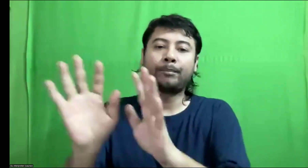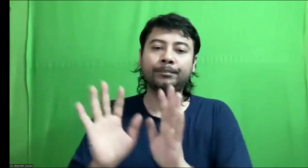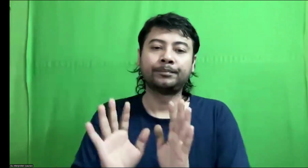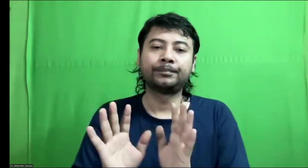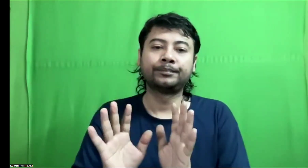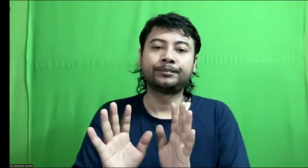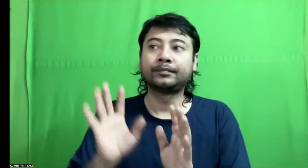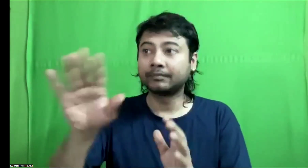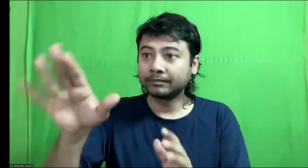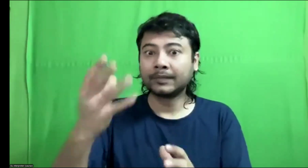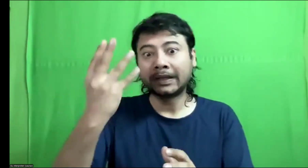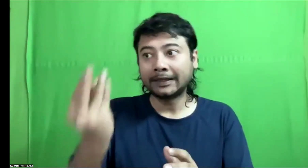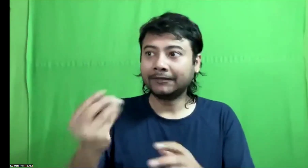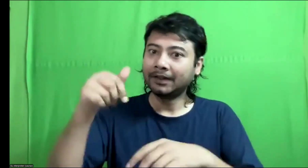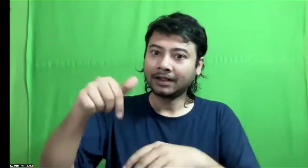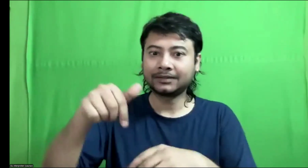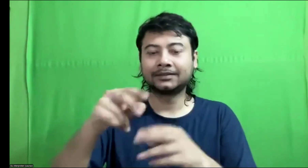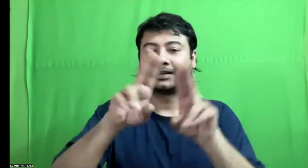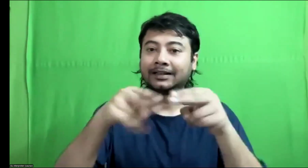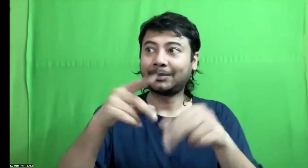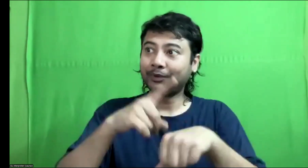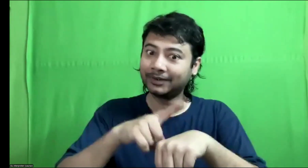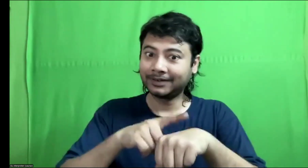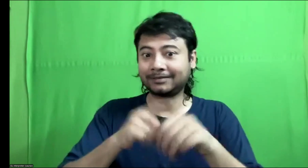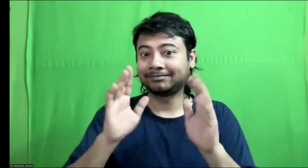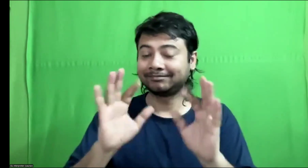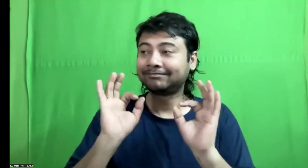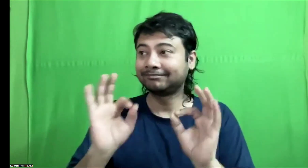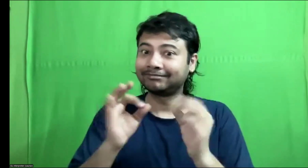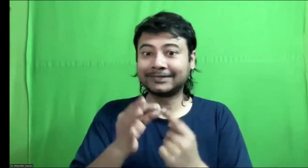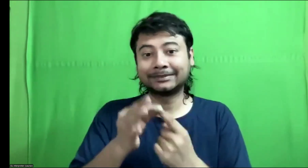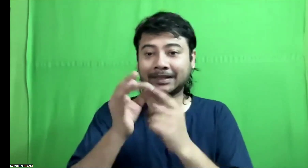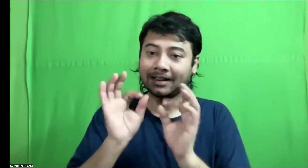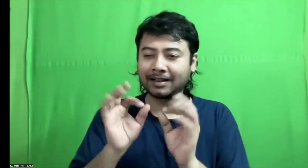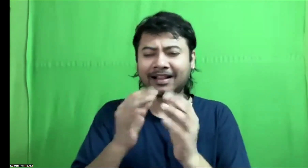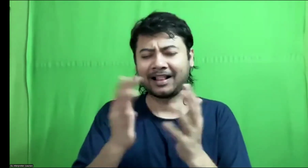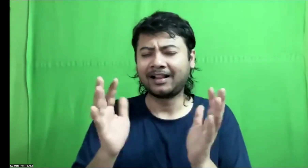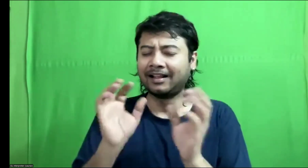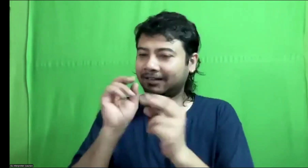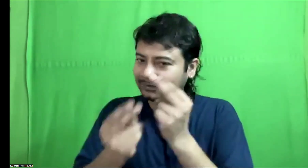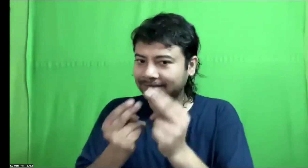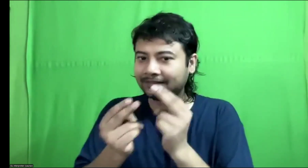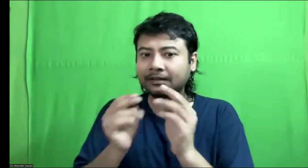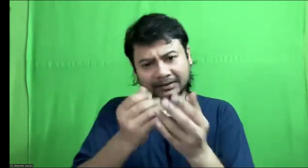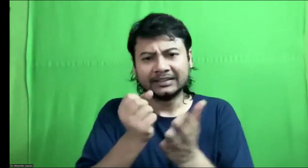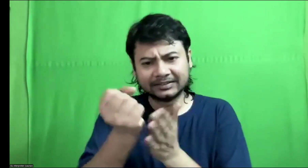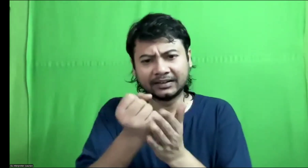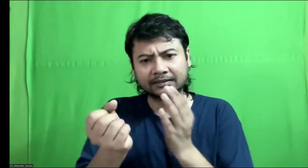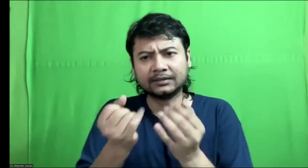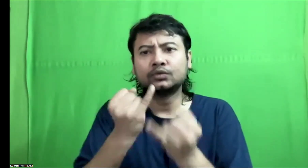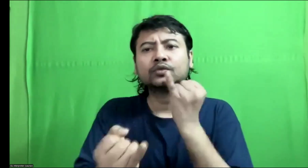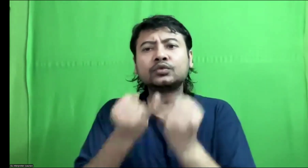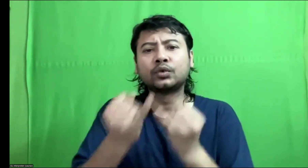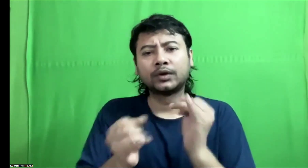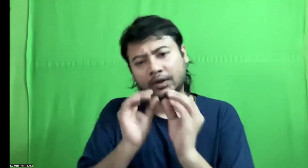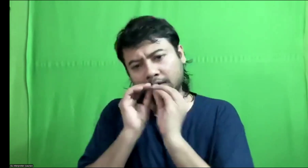ready and tell them to offer this lamp. And if possible, tell them the story. If there is somebody who's, if